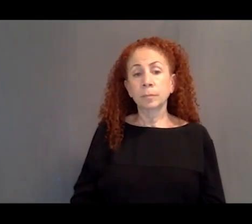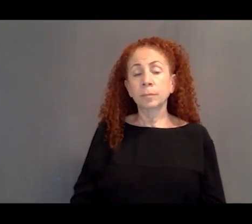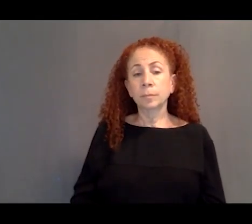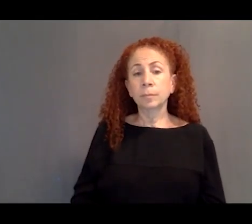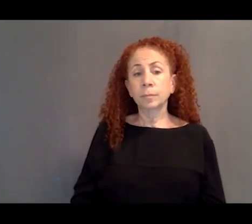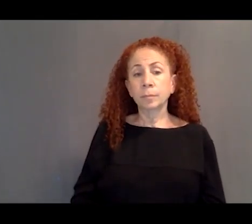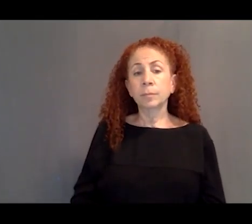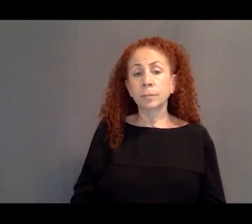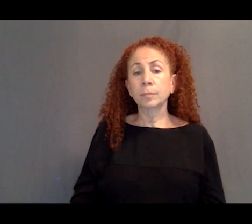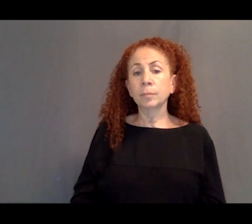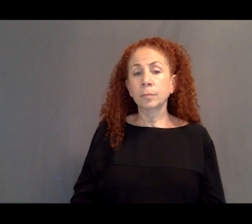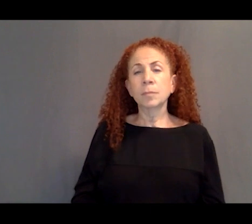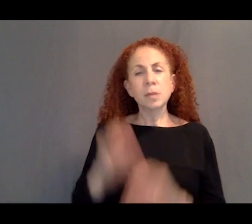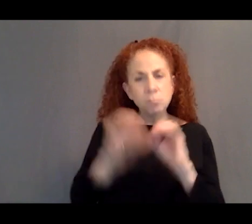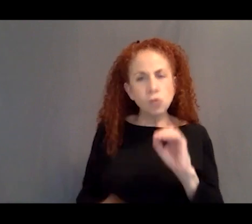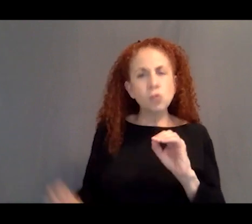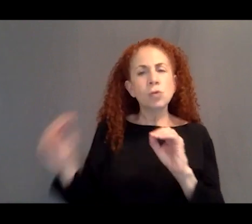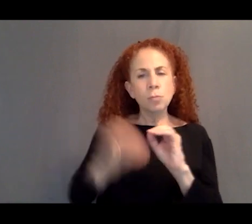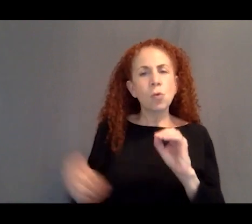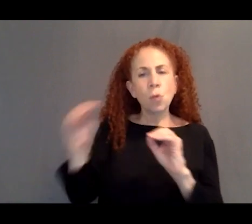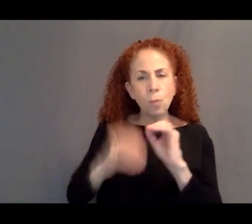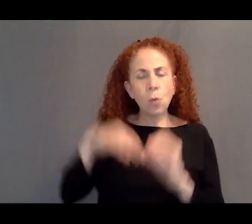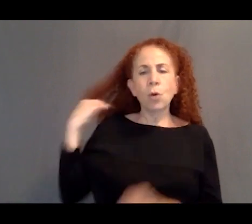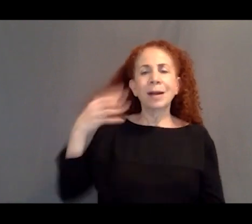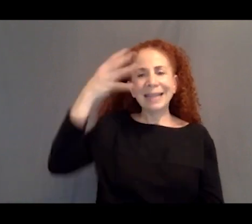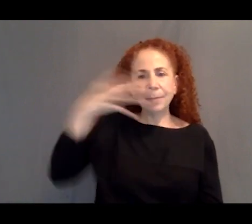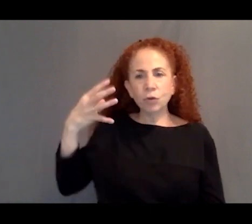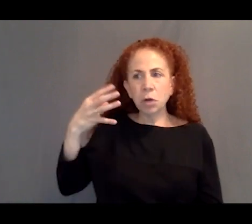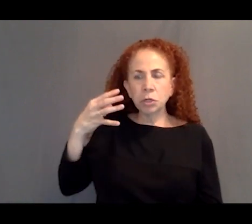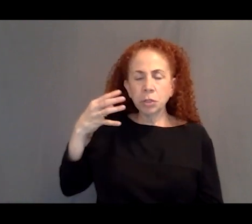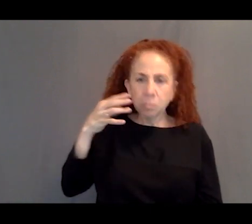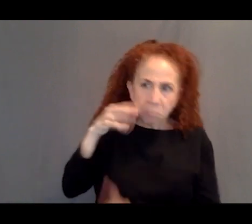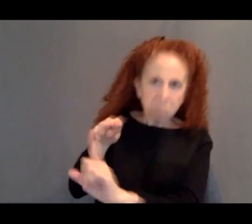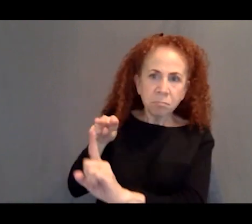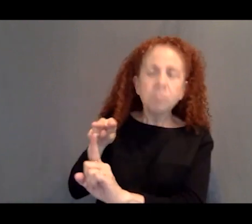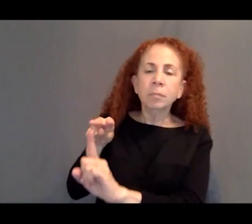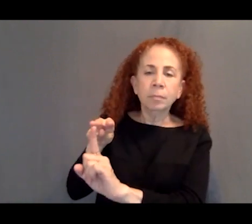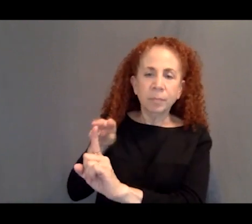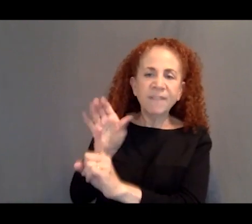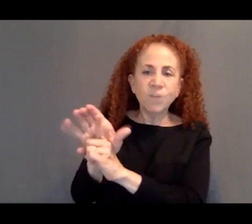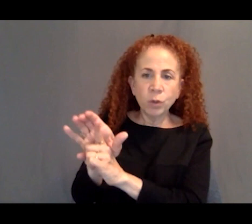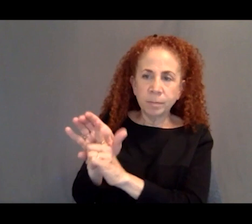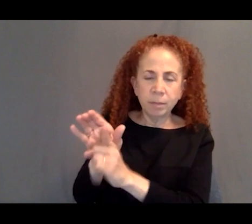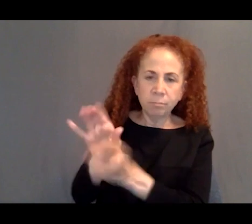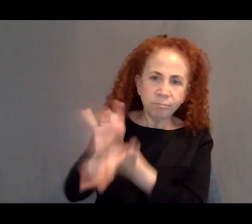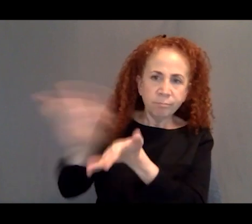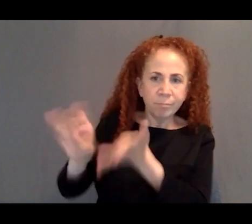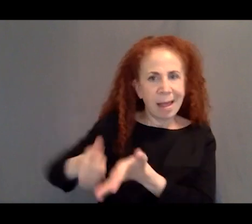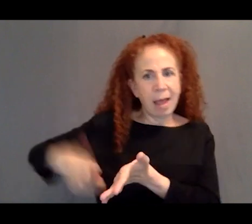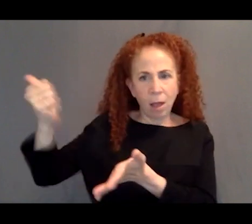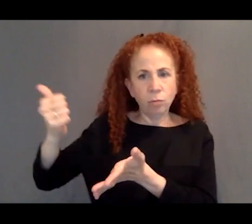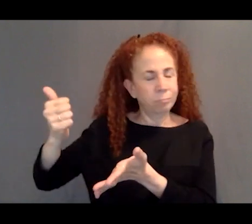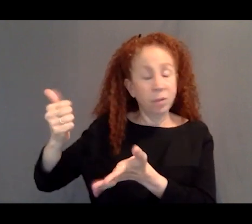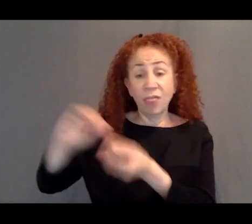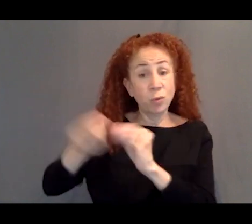continual buildup of heavy immigration enforcement, resulting in record number of deportations. And